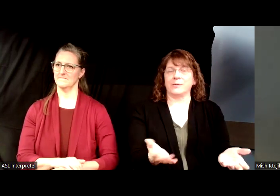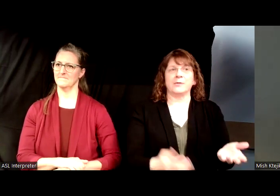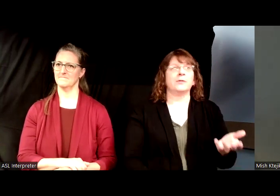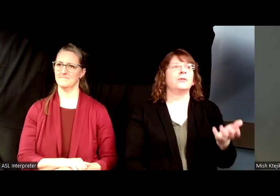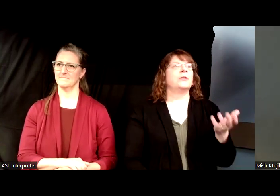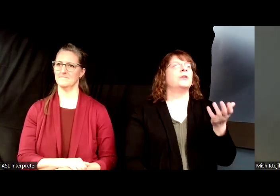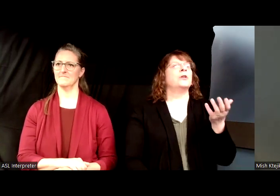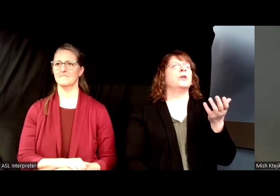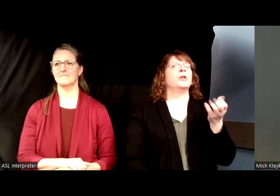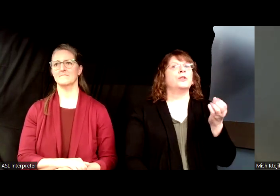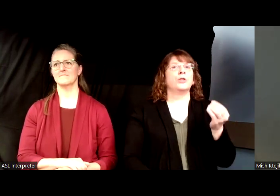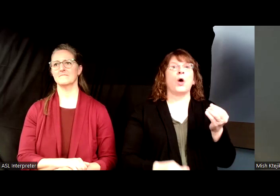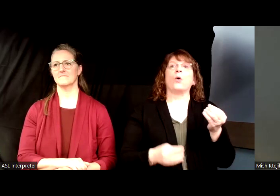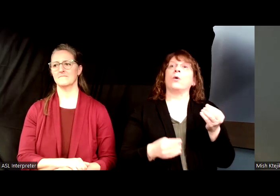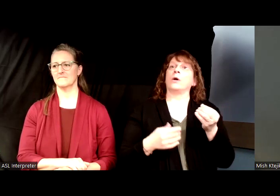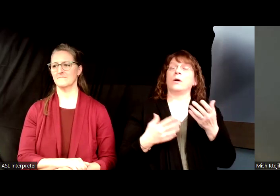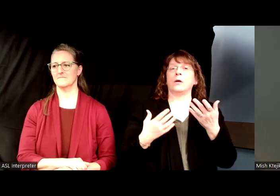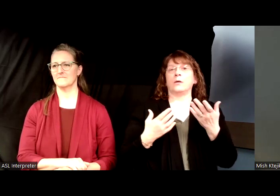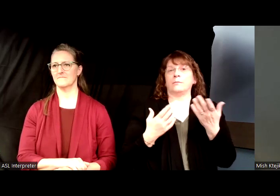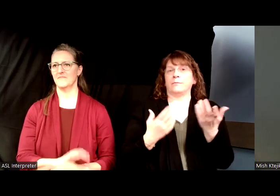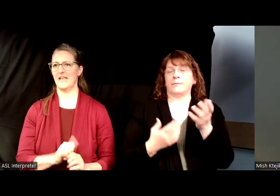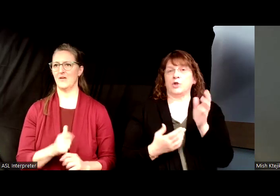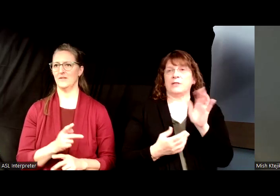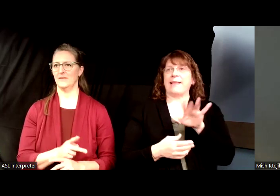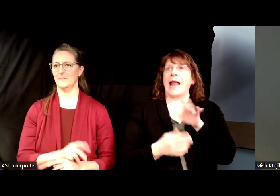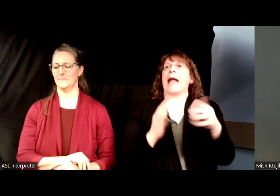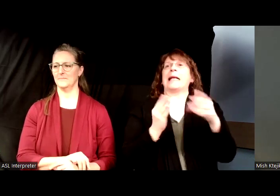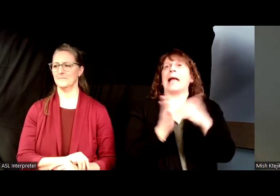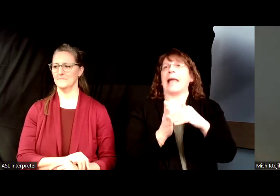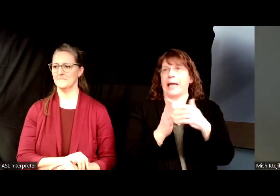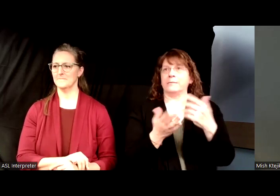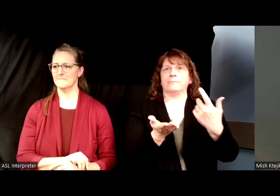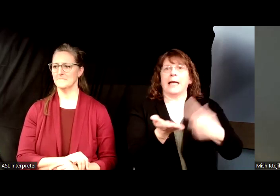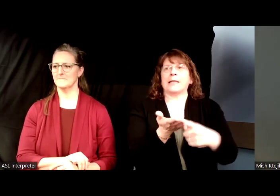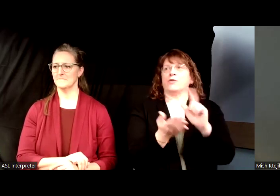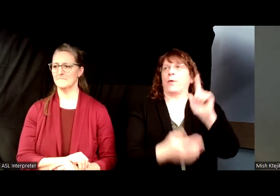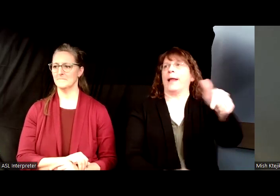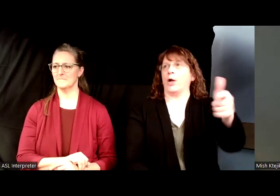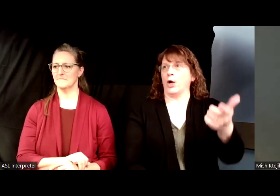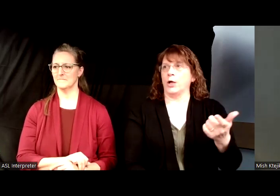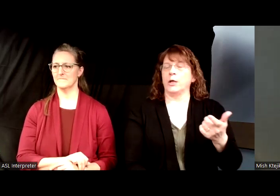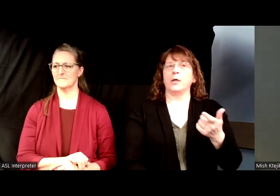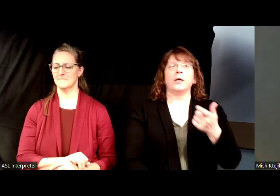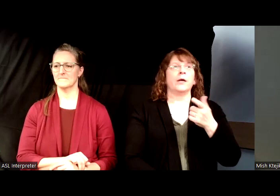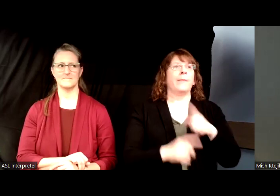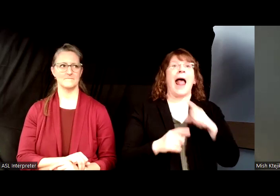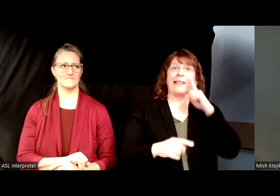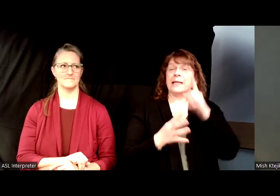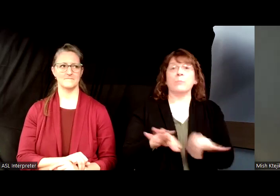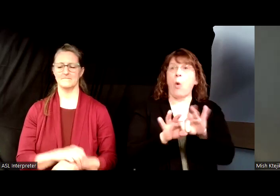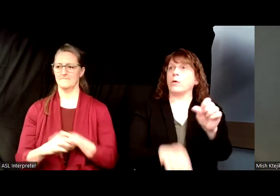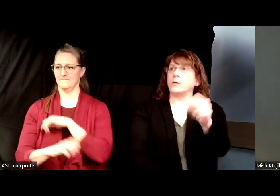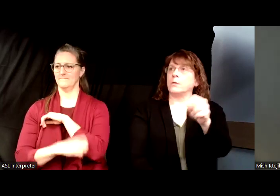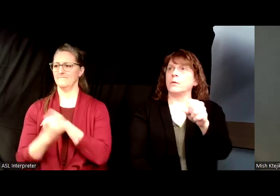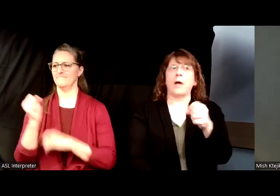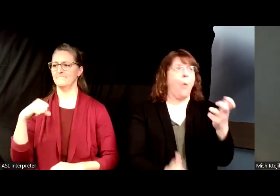have these more advanced credentials to be able to keep our interpreter pool. And I know this is a bigger